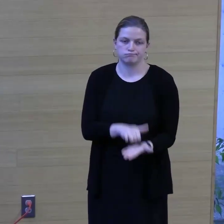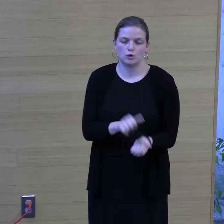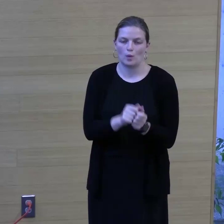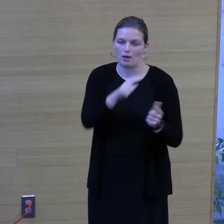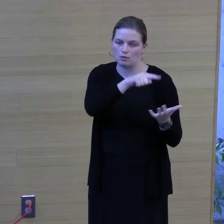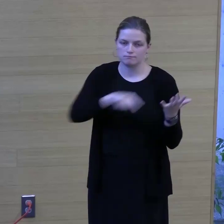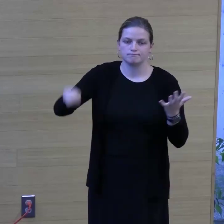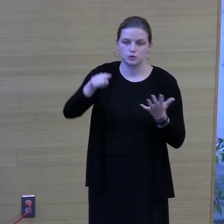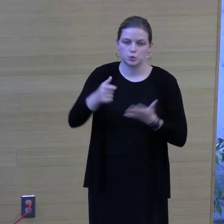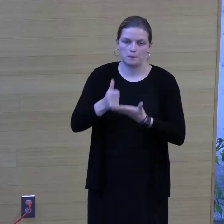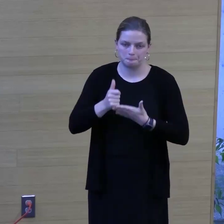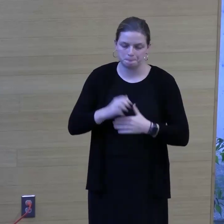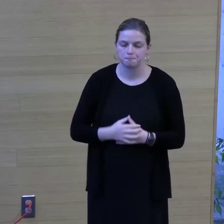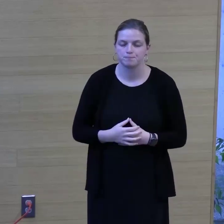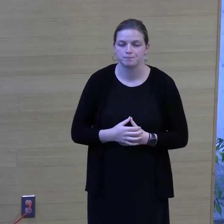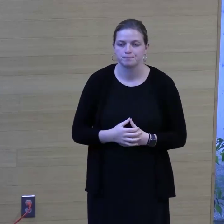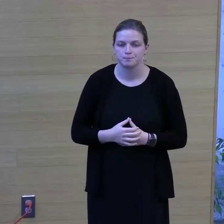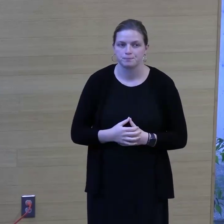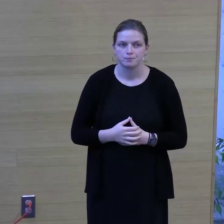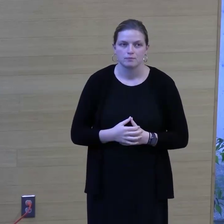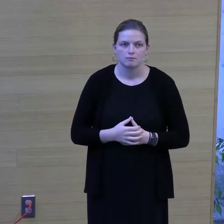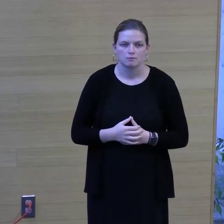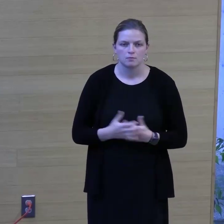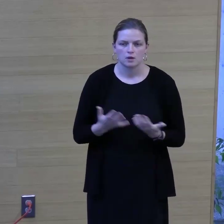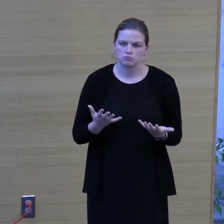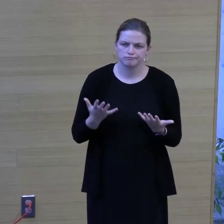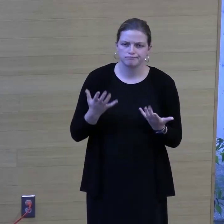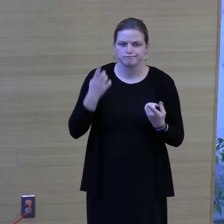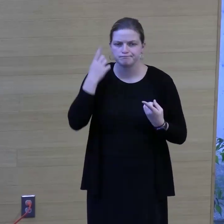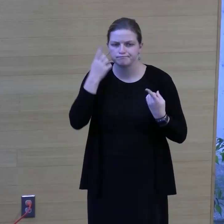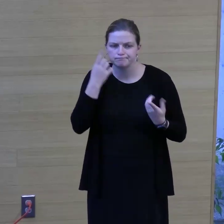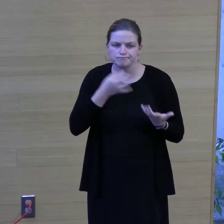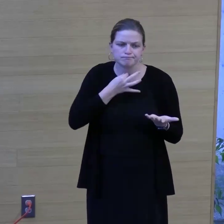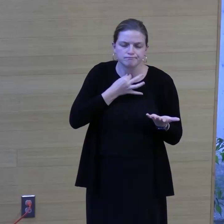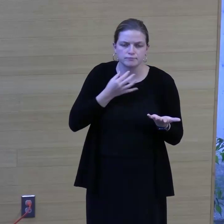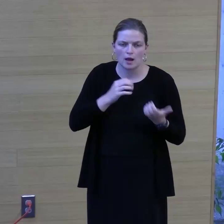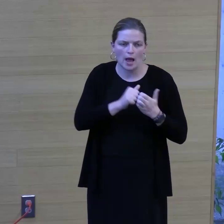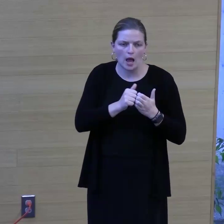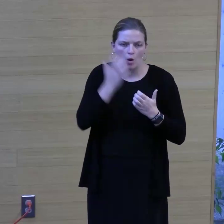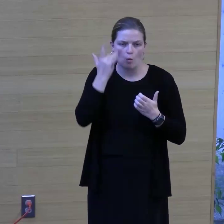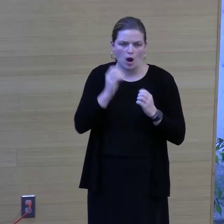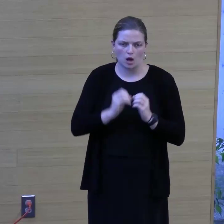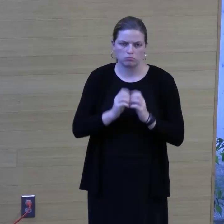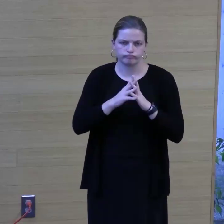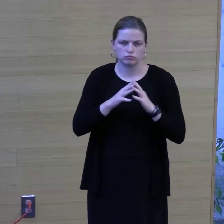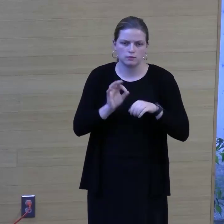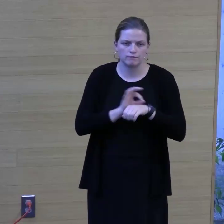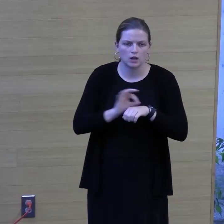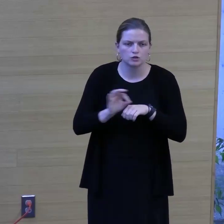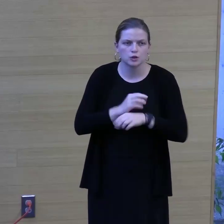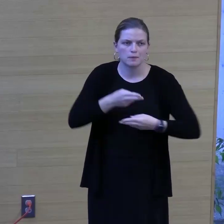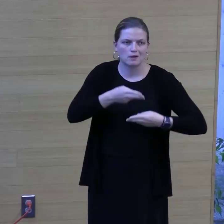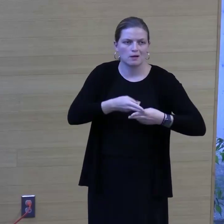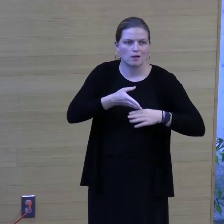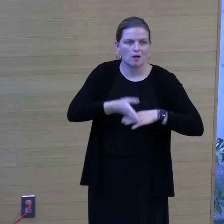them. So I'm sure many of you are wondering, like, how and why we launched a fellowship named